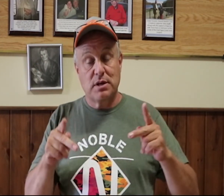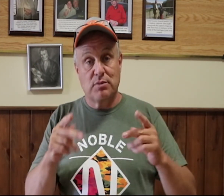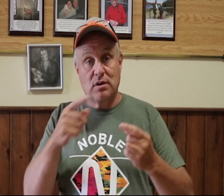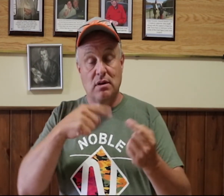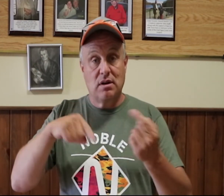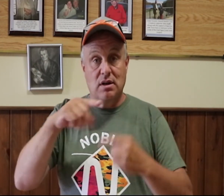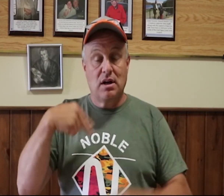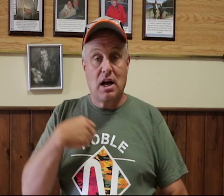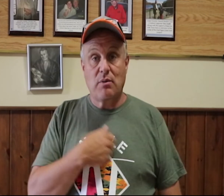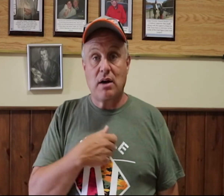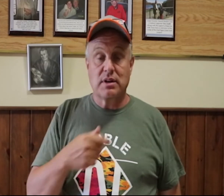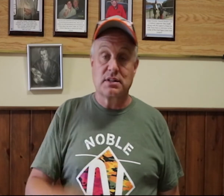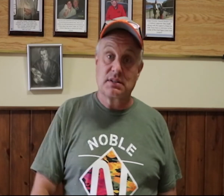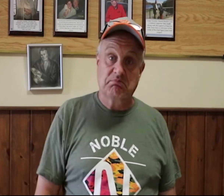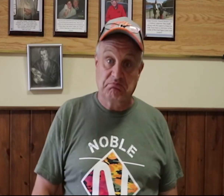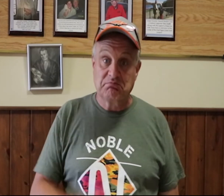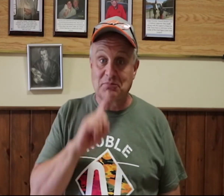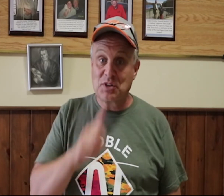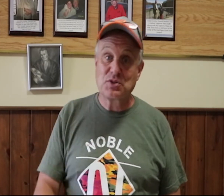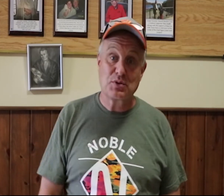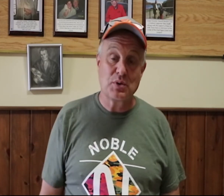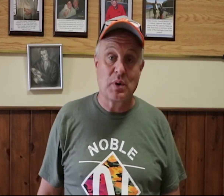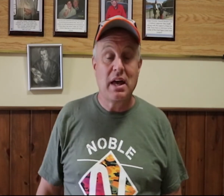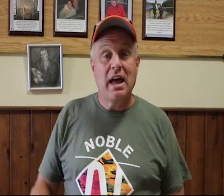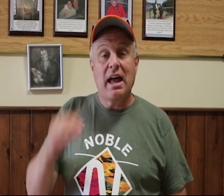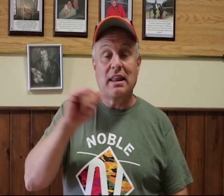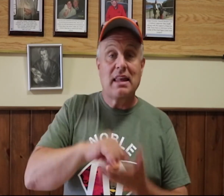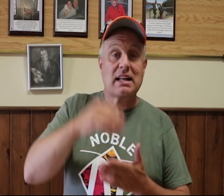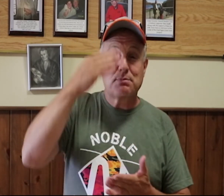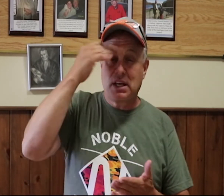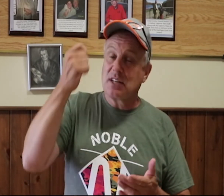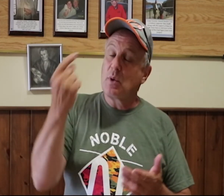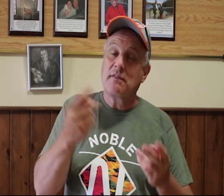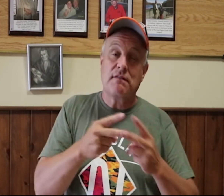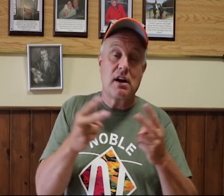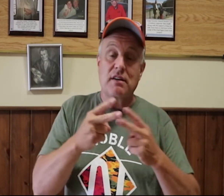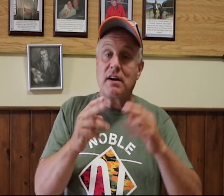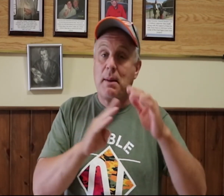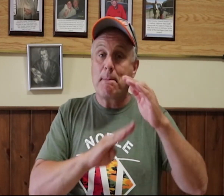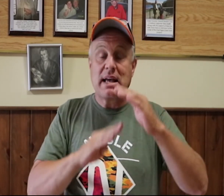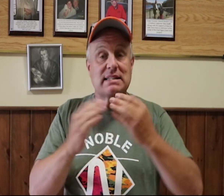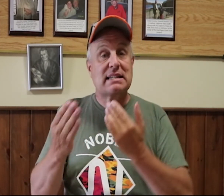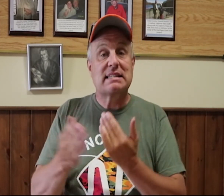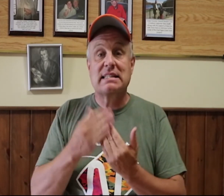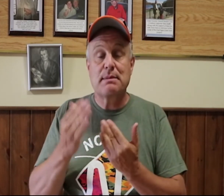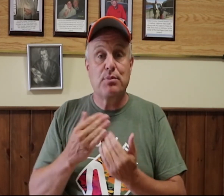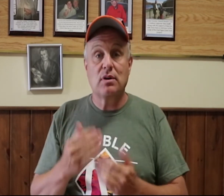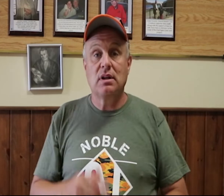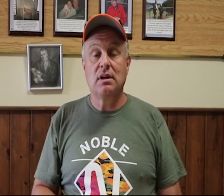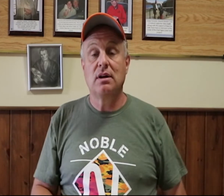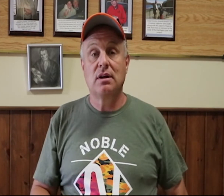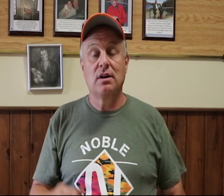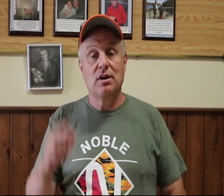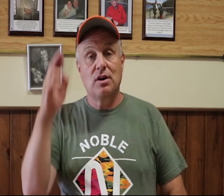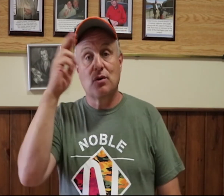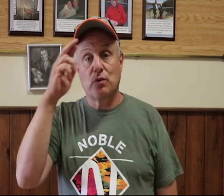people around us. It's true. And that's because one very, very basic, simple